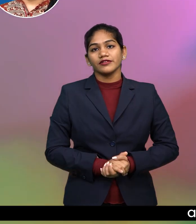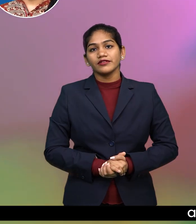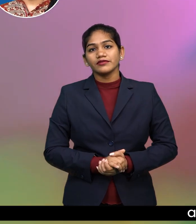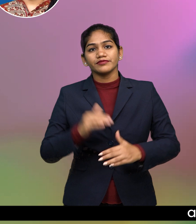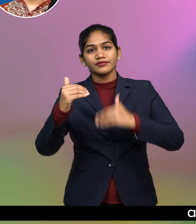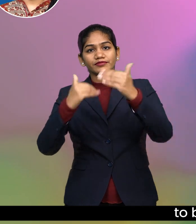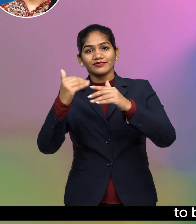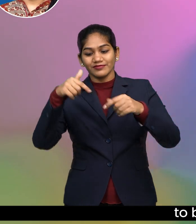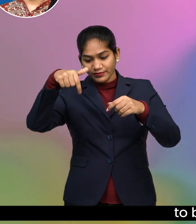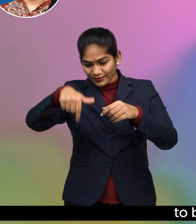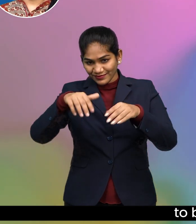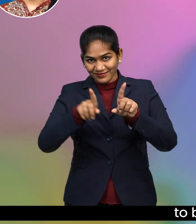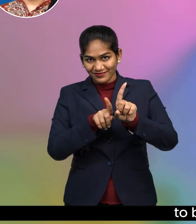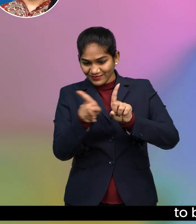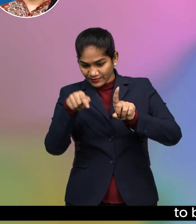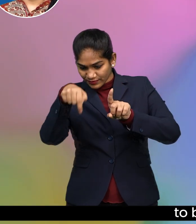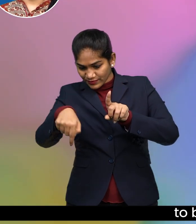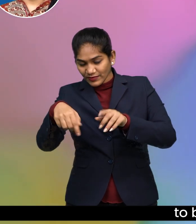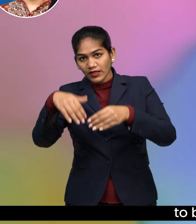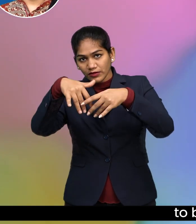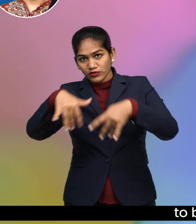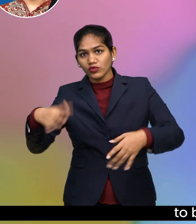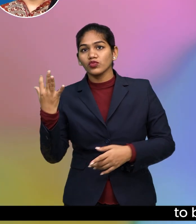and develops roots to become a new plant.